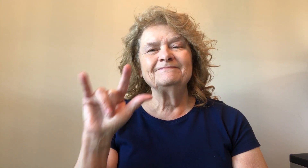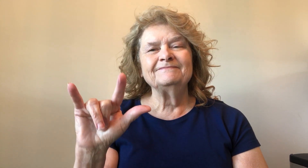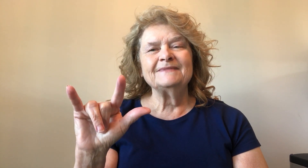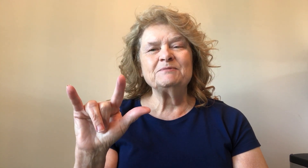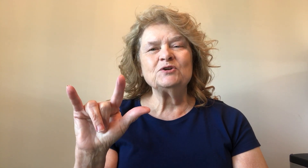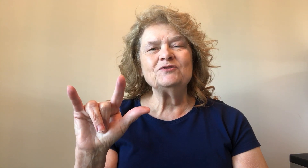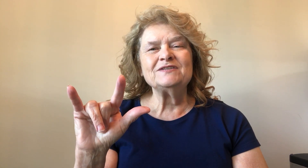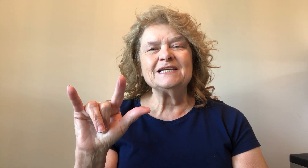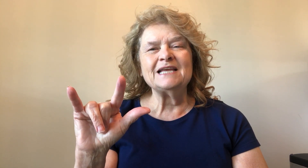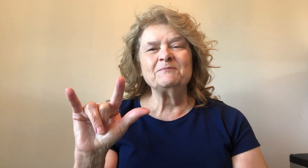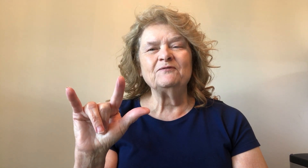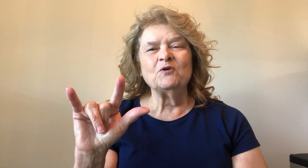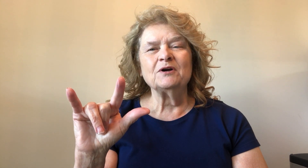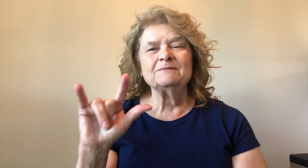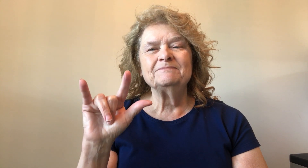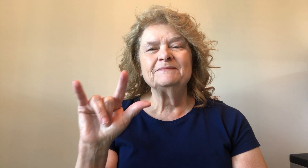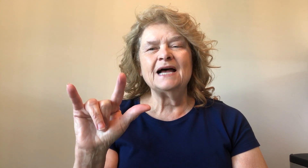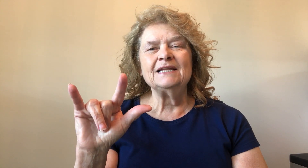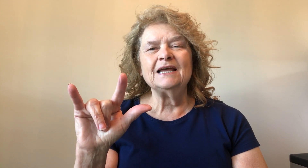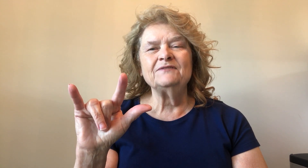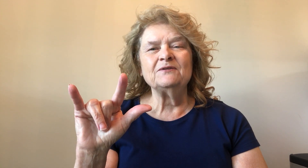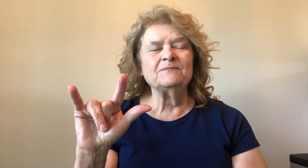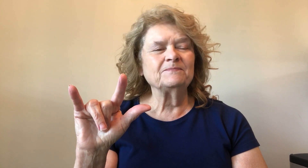I'm sure you've seen that before. I love you.